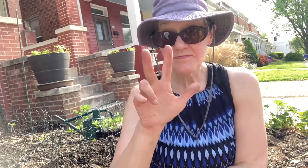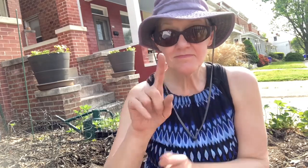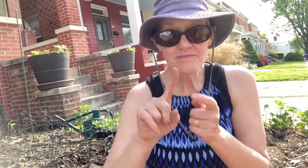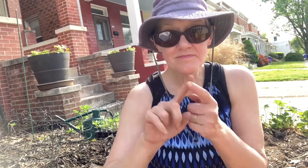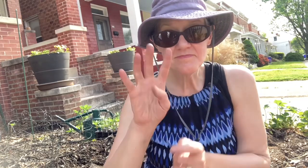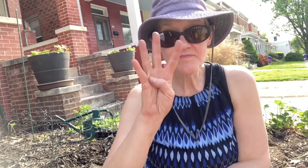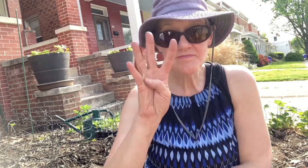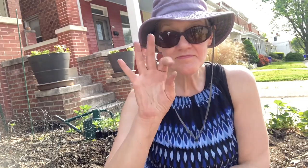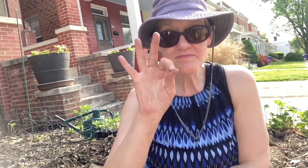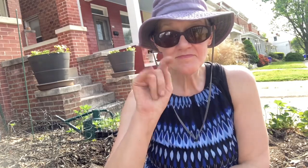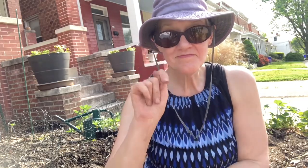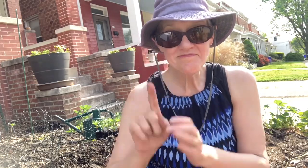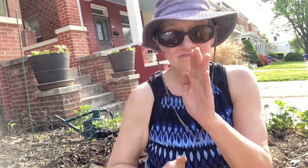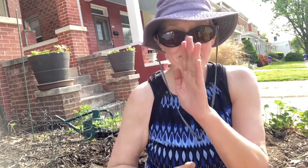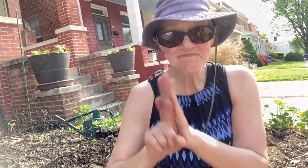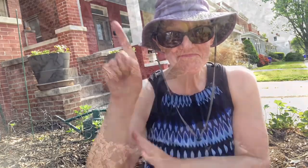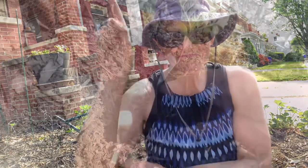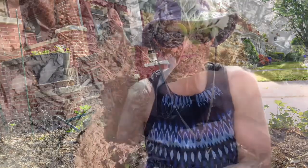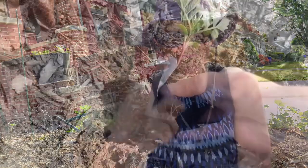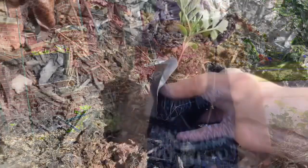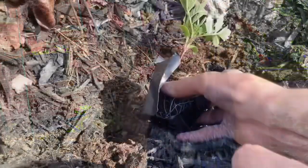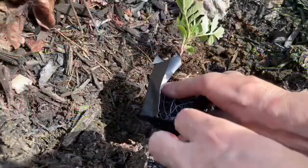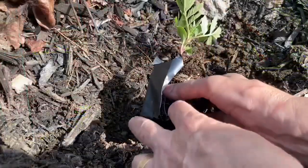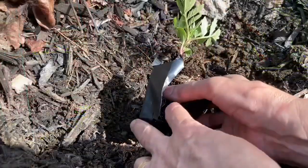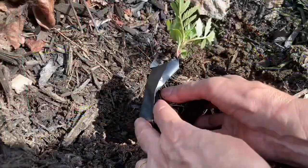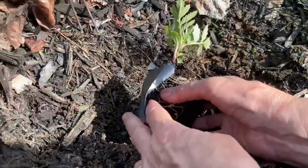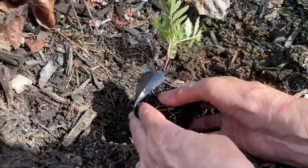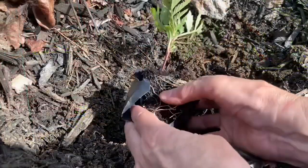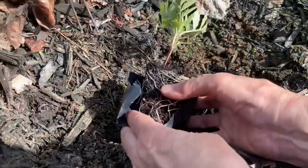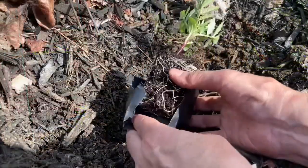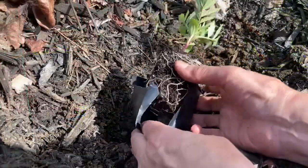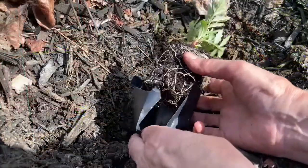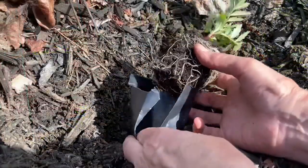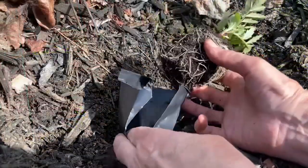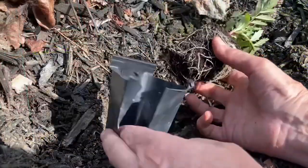They tend to be 3 to 4 feet tall.